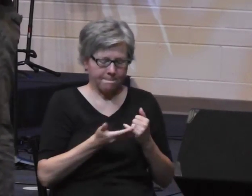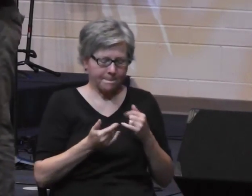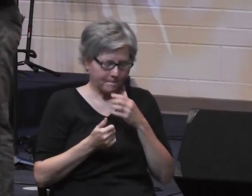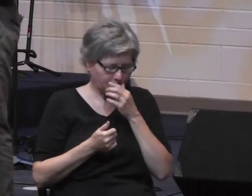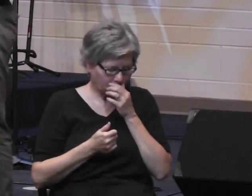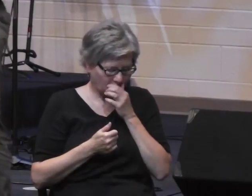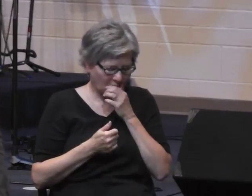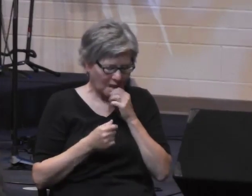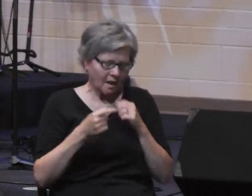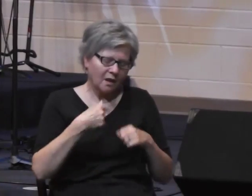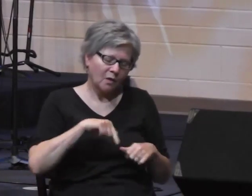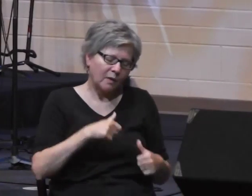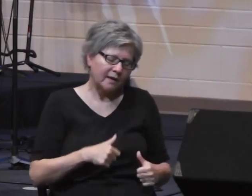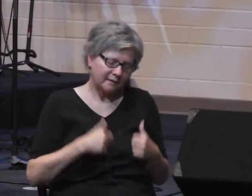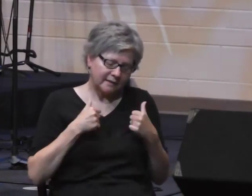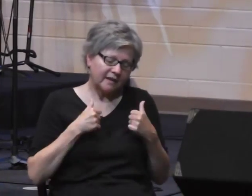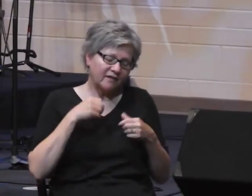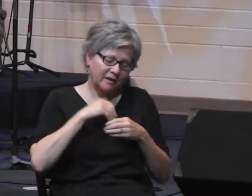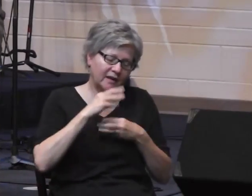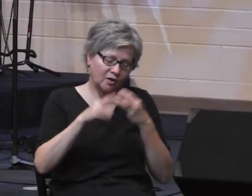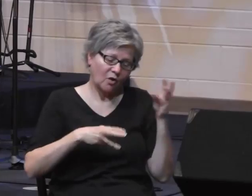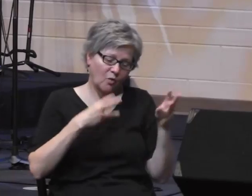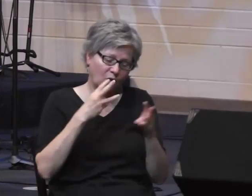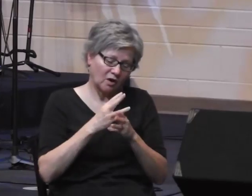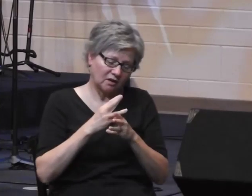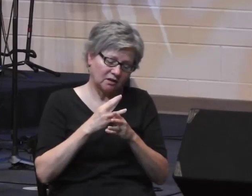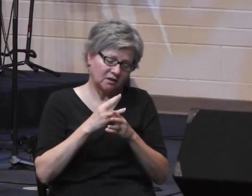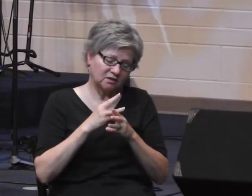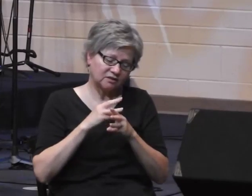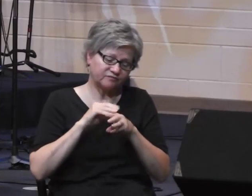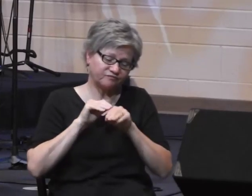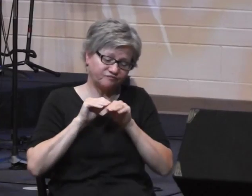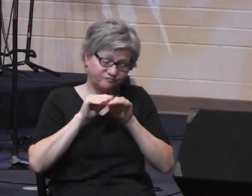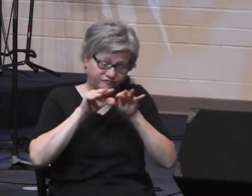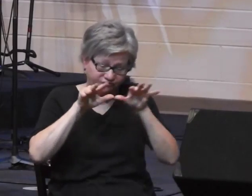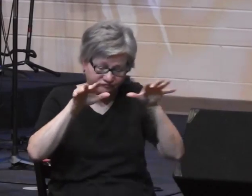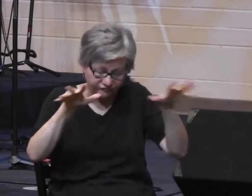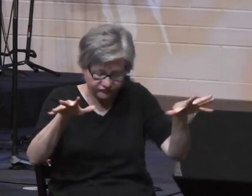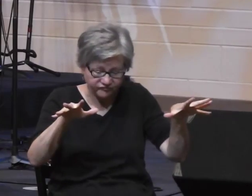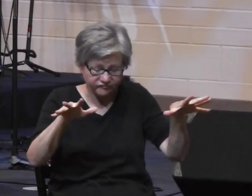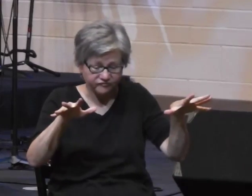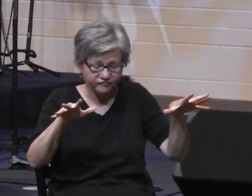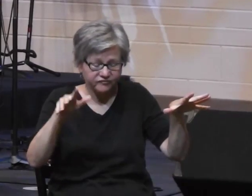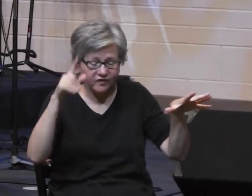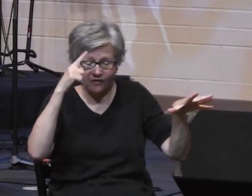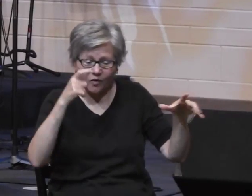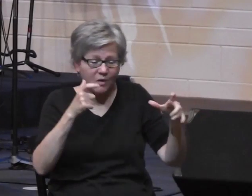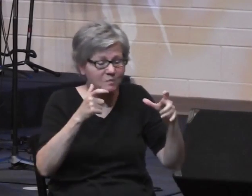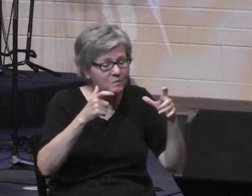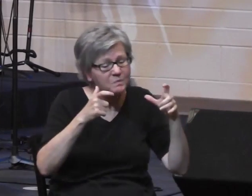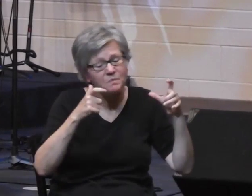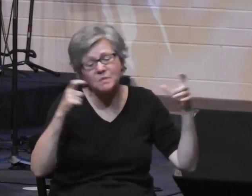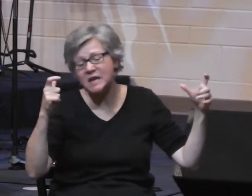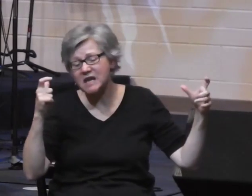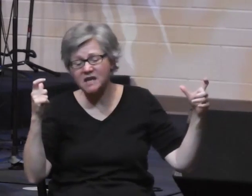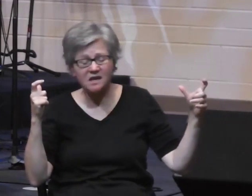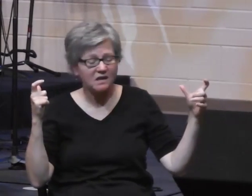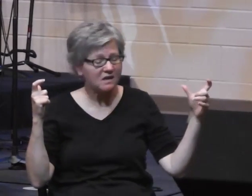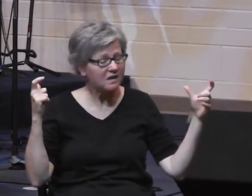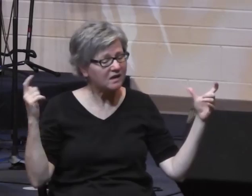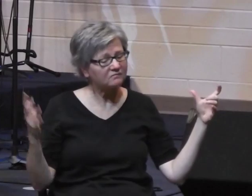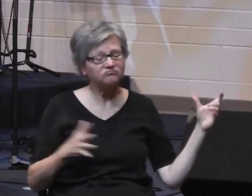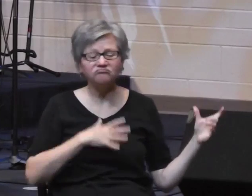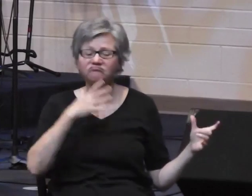we live in a world infected by the desire for big, multinational, millions of people,